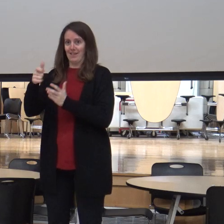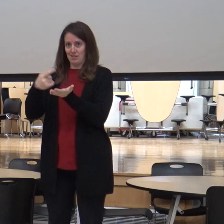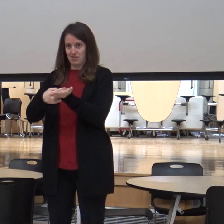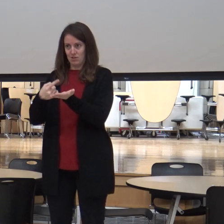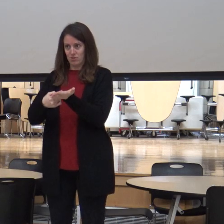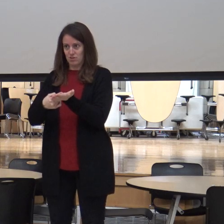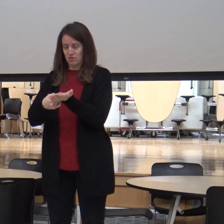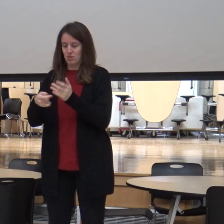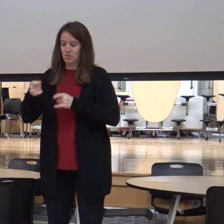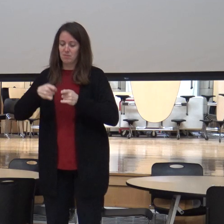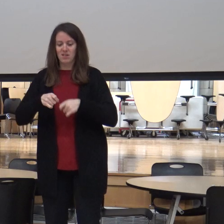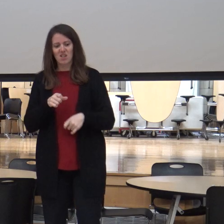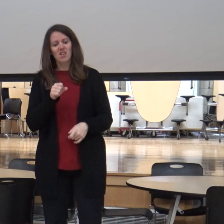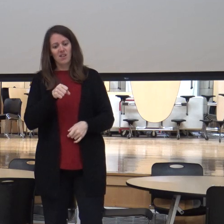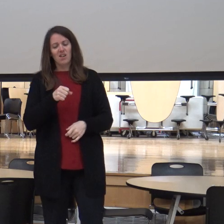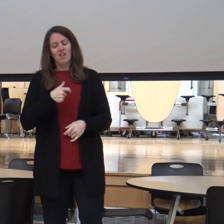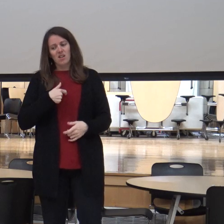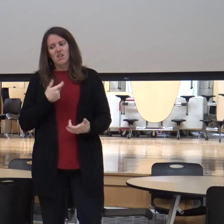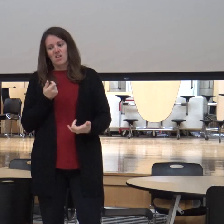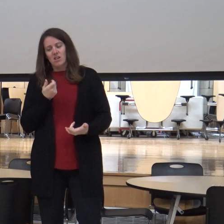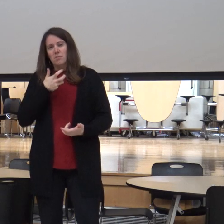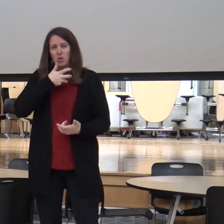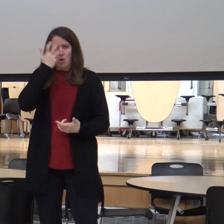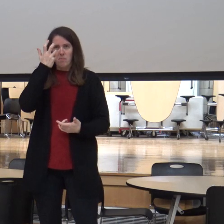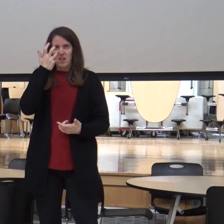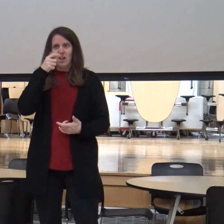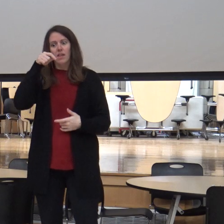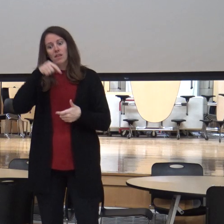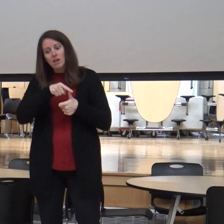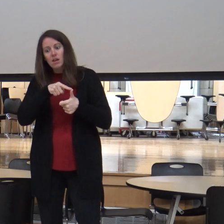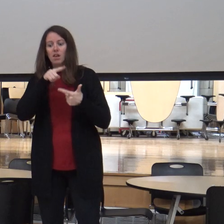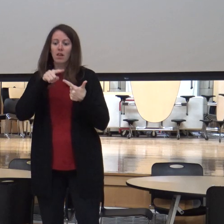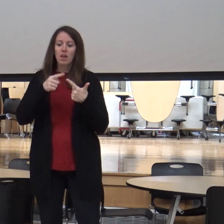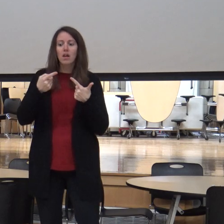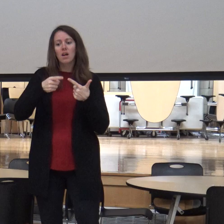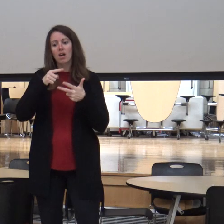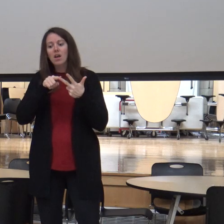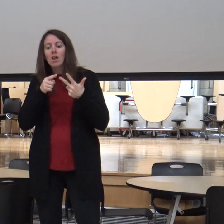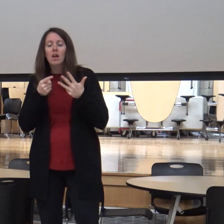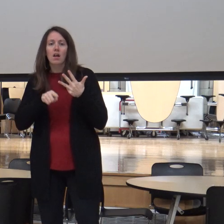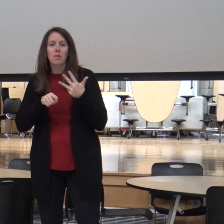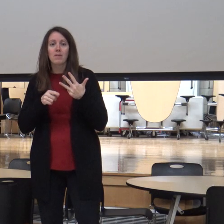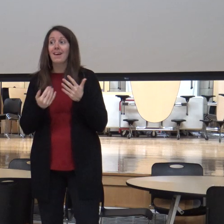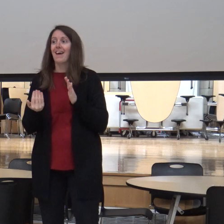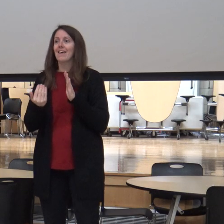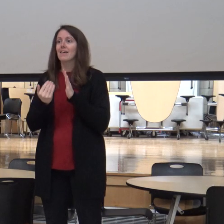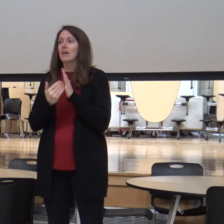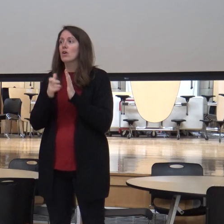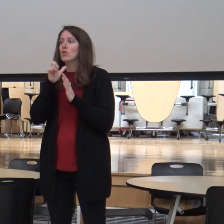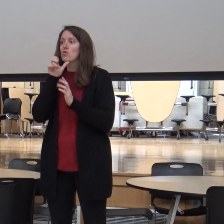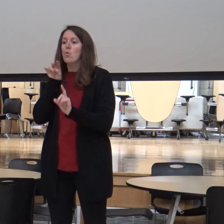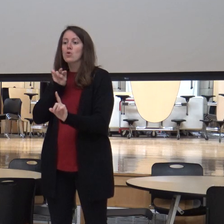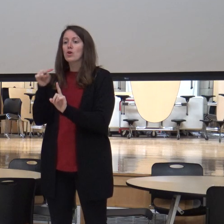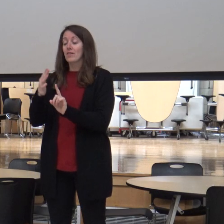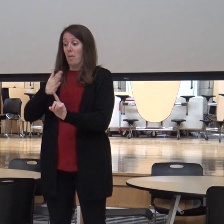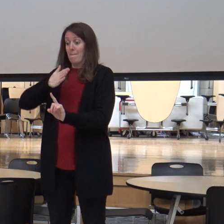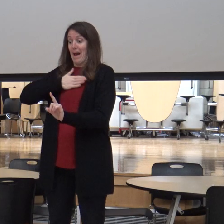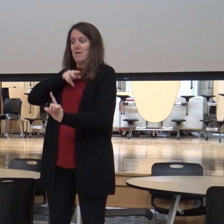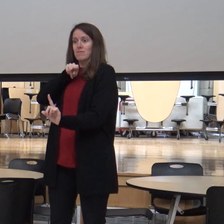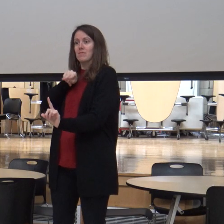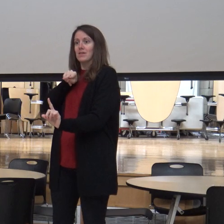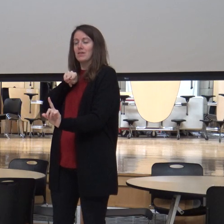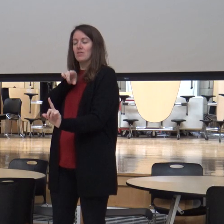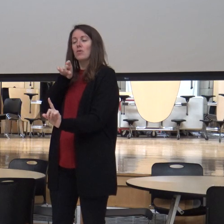back. They say, yeah, I have been grumpy. This is affecting me, that's affecting me. And again, don't put it through our lens of how we would handle it, put it through their